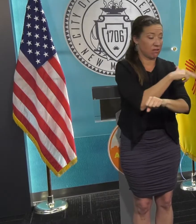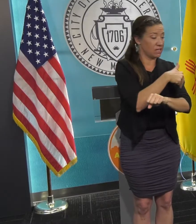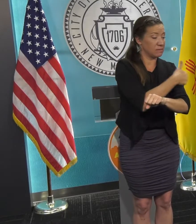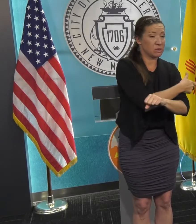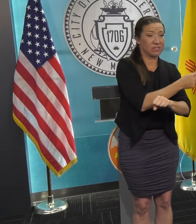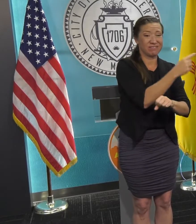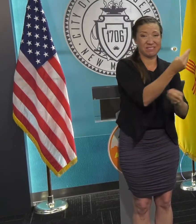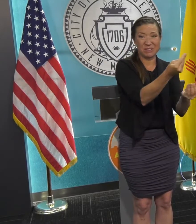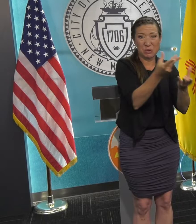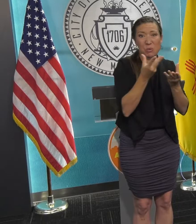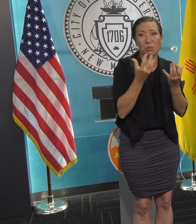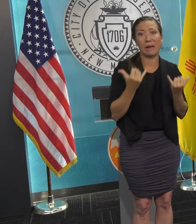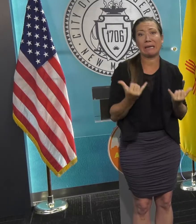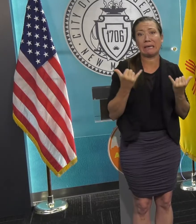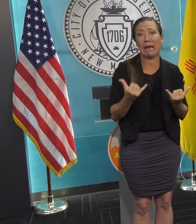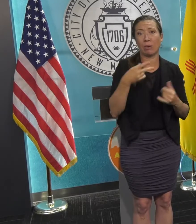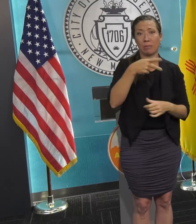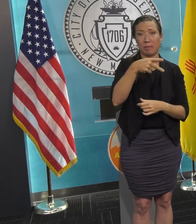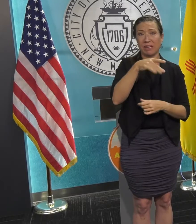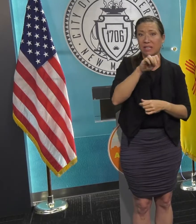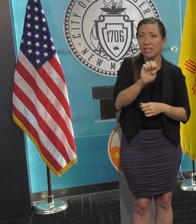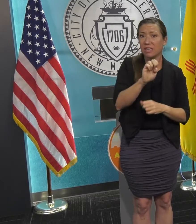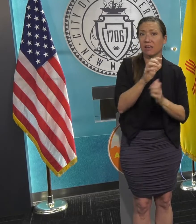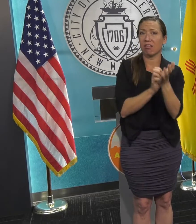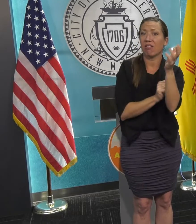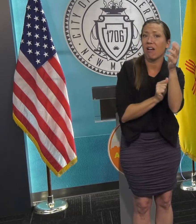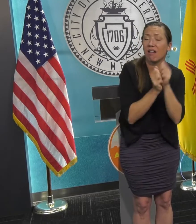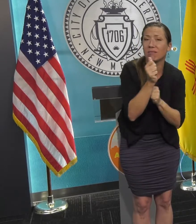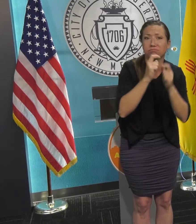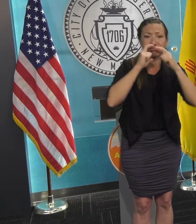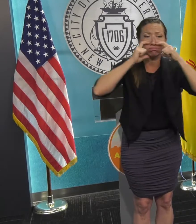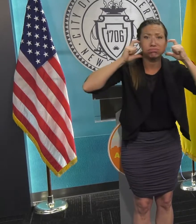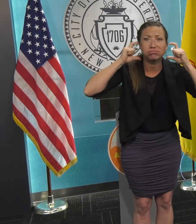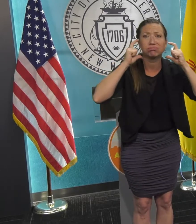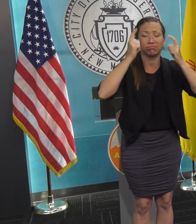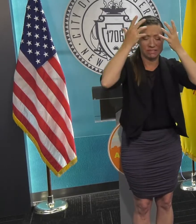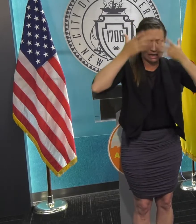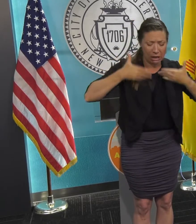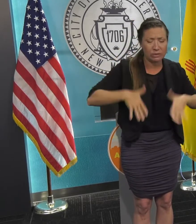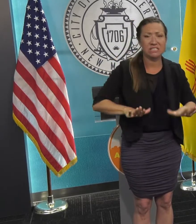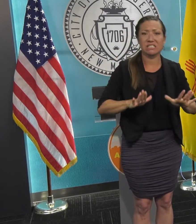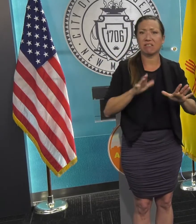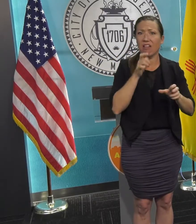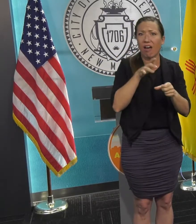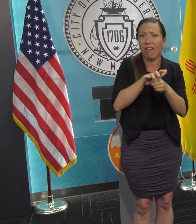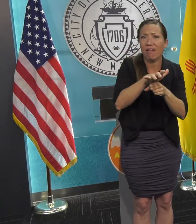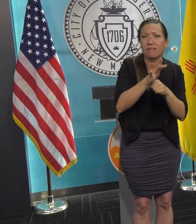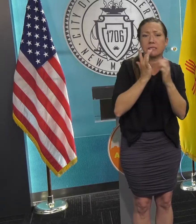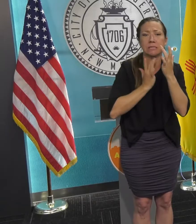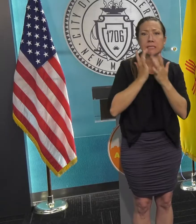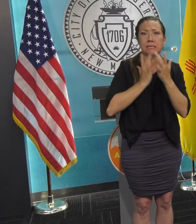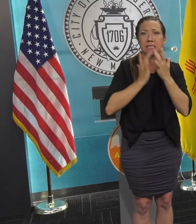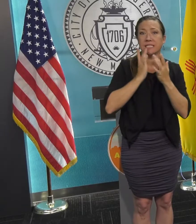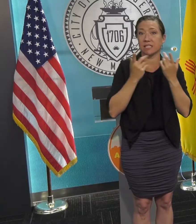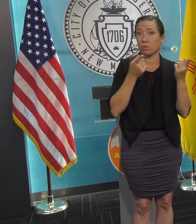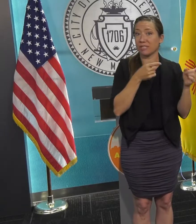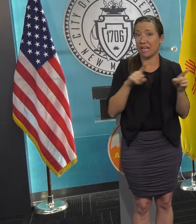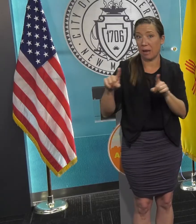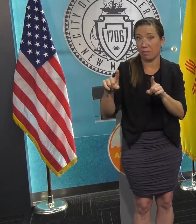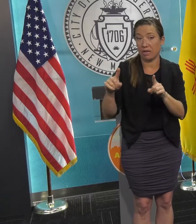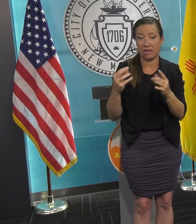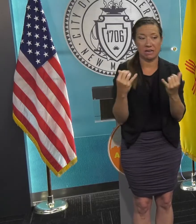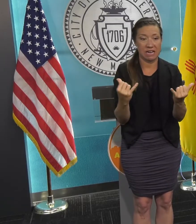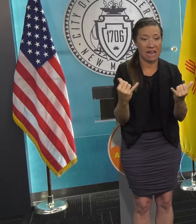the necessary personal protective equipment or PPE. So the delegation, the governor's office, and